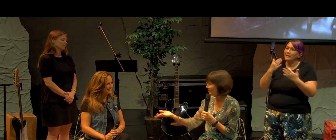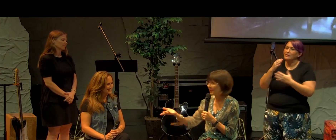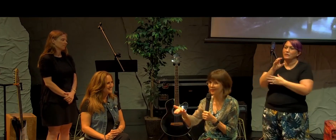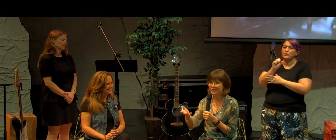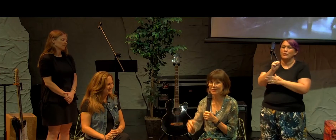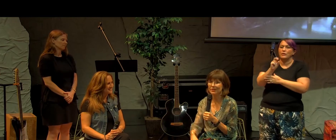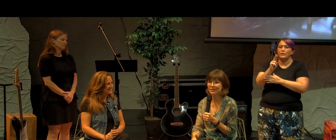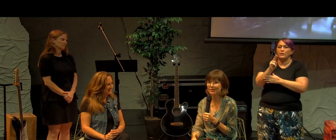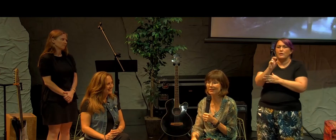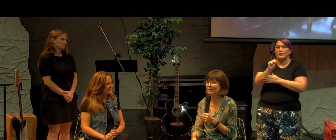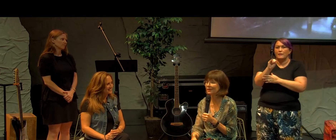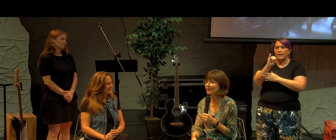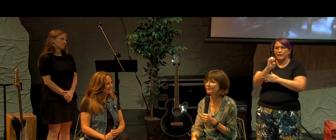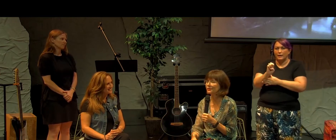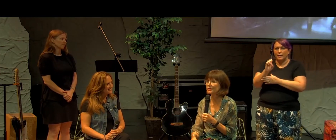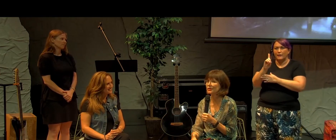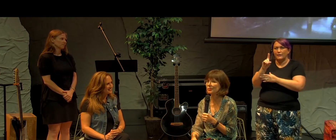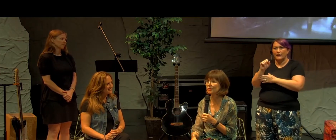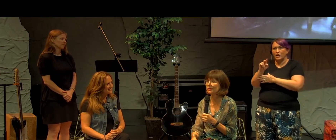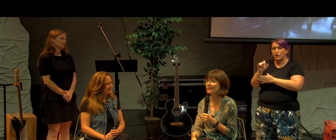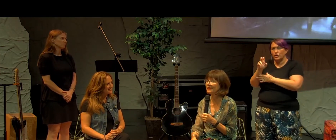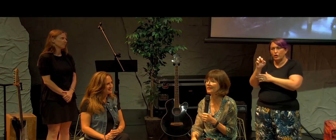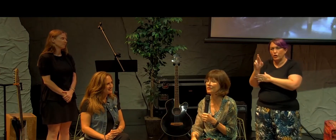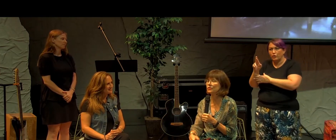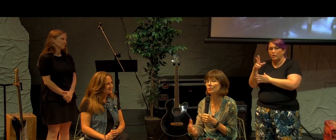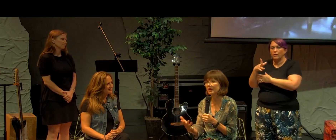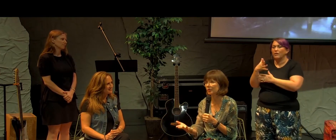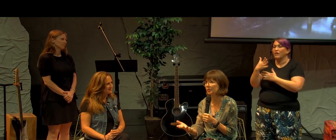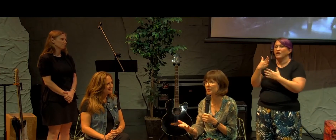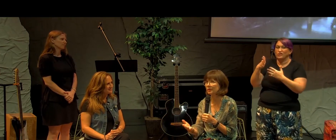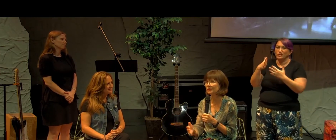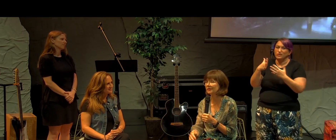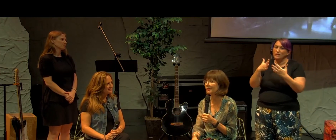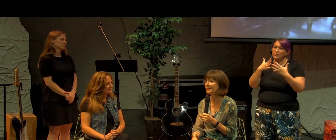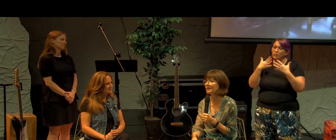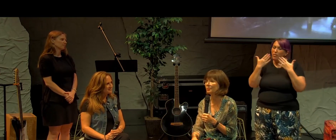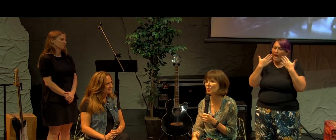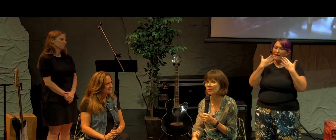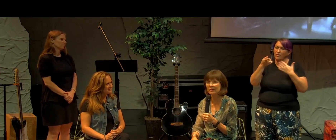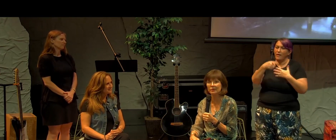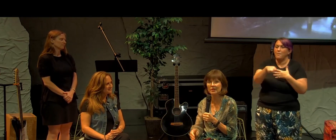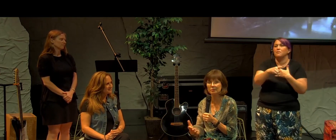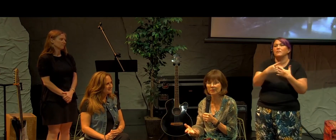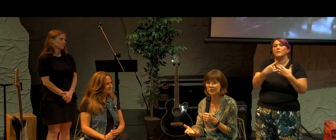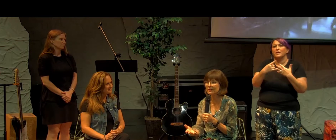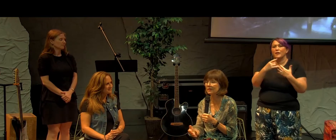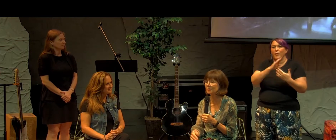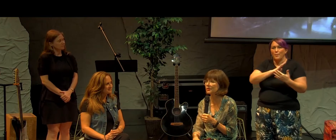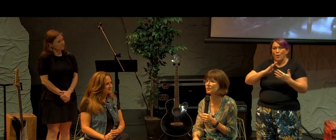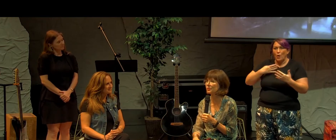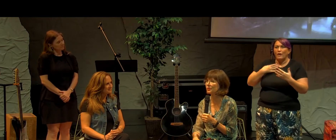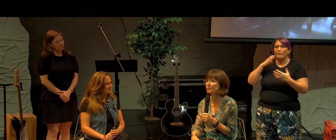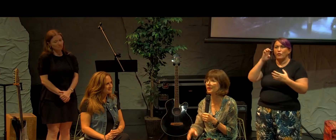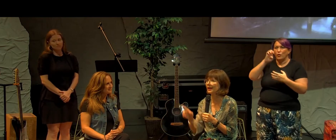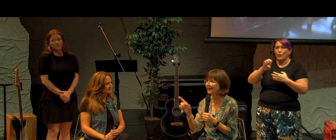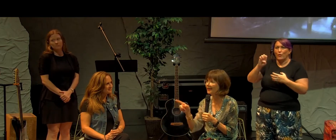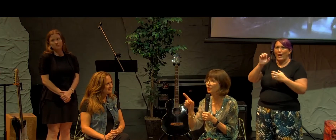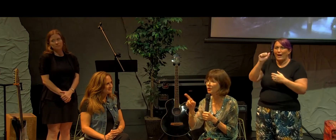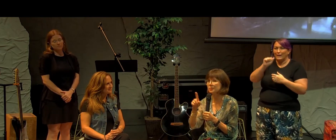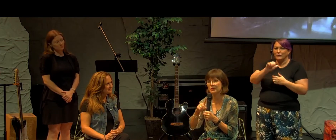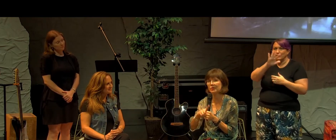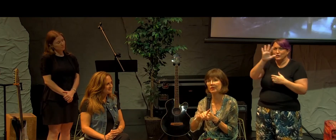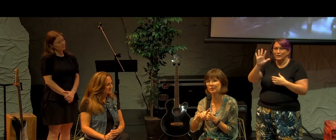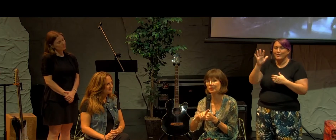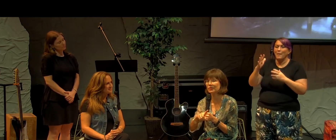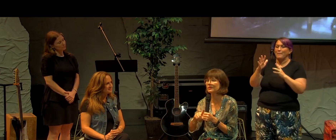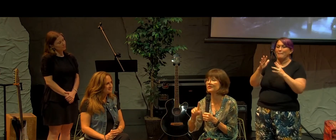a part of your church here, really grateful for her support, and so many other people, the board of Eurasian Missions that have been so supportive. But again, your